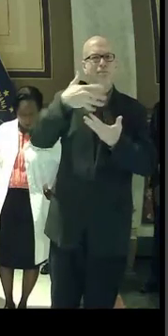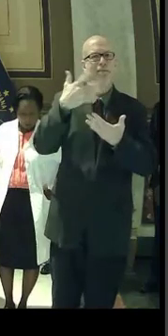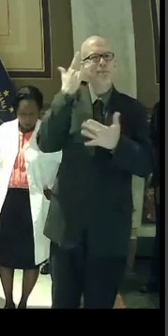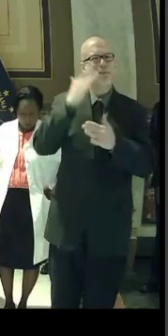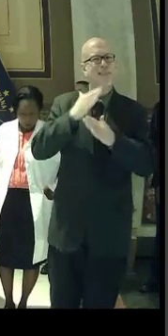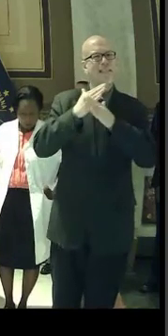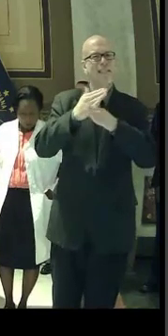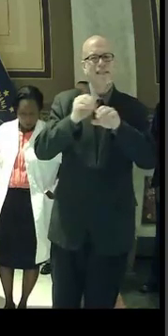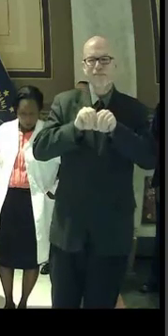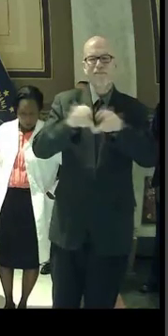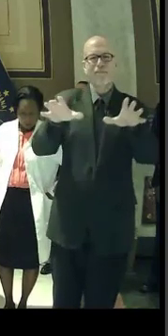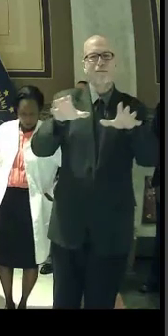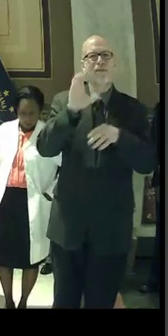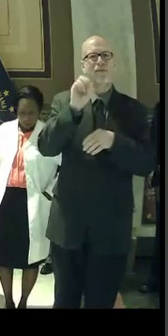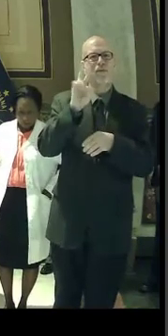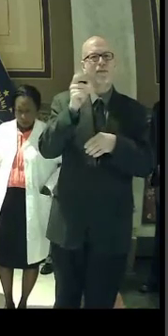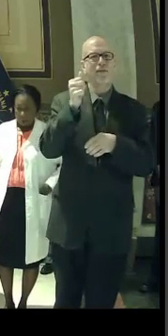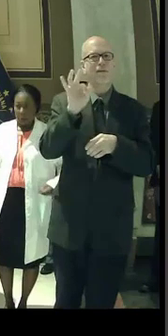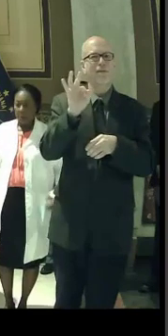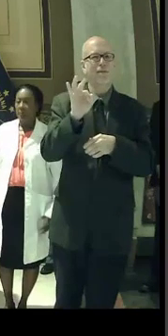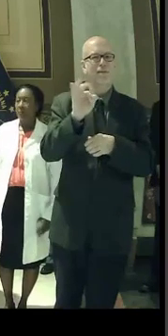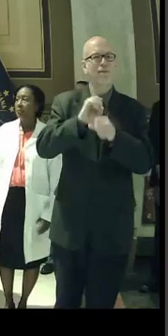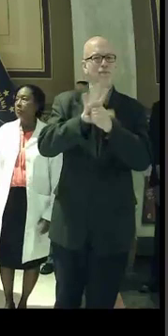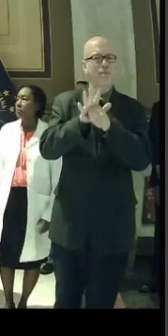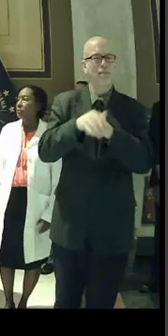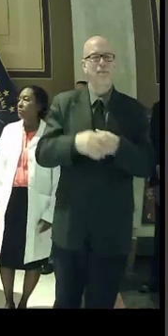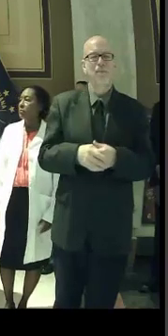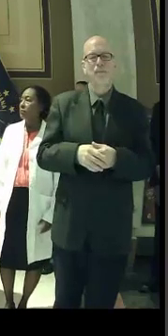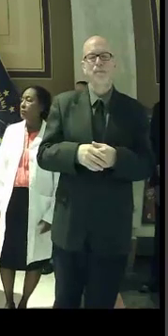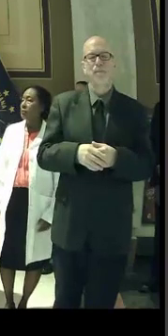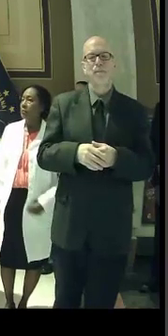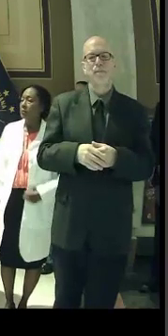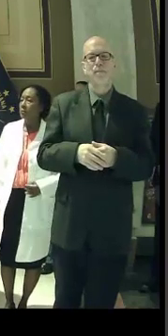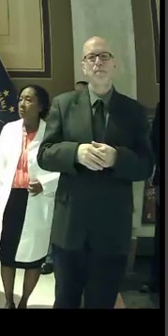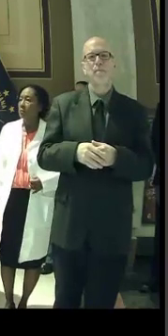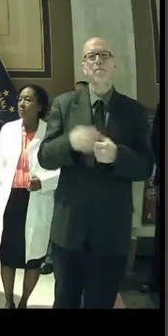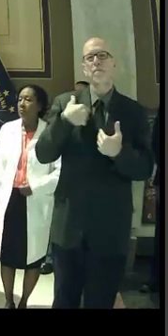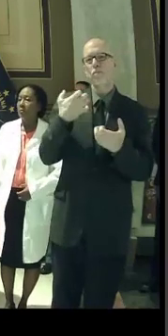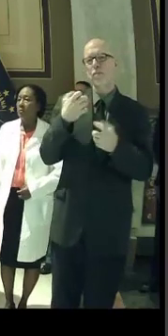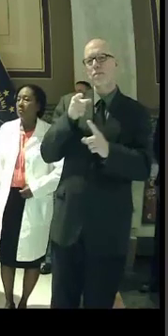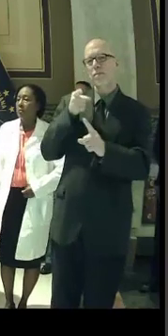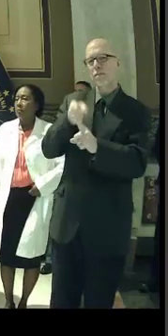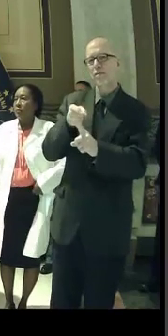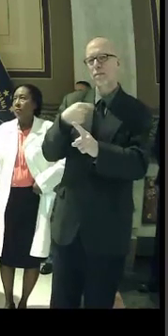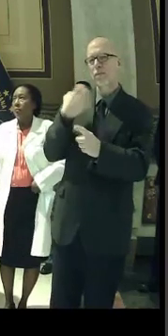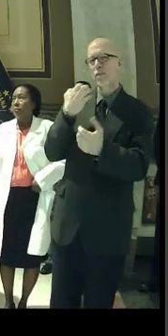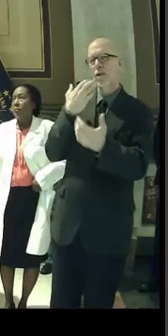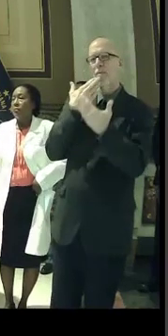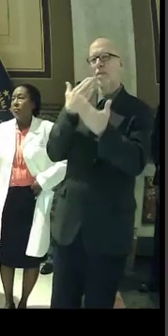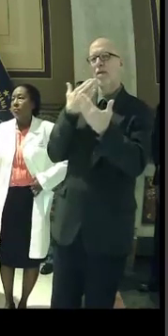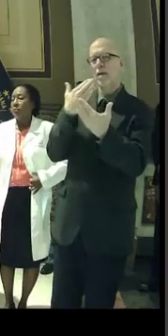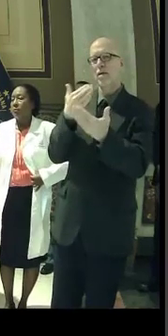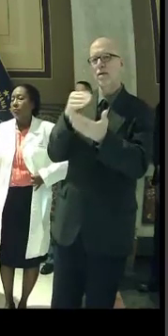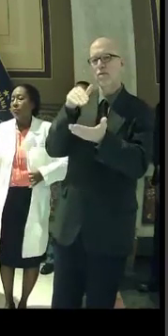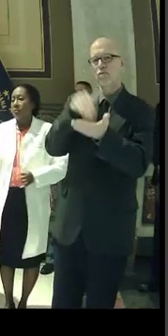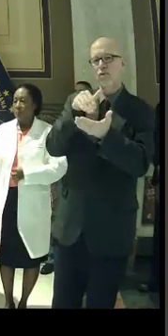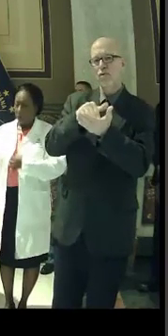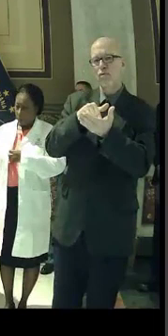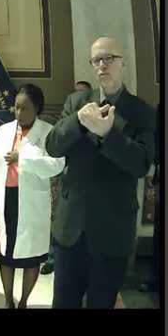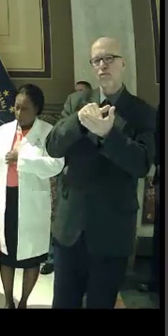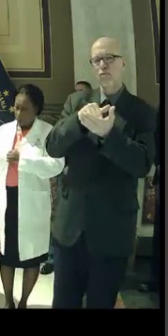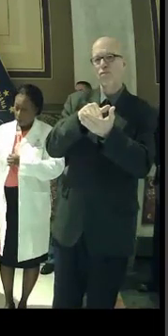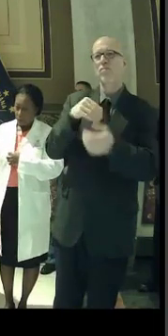COVID-19. I want to specifically thank the physicians